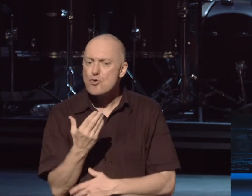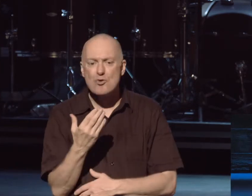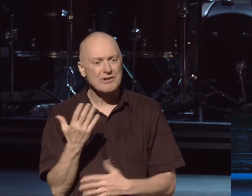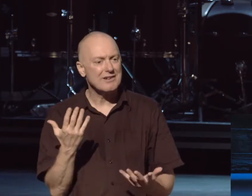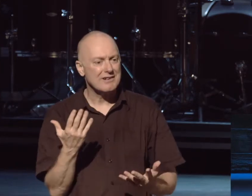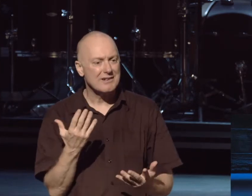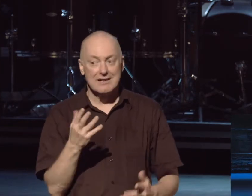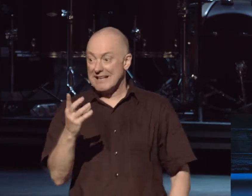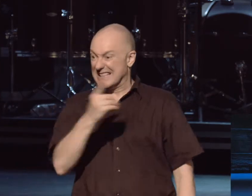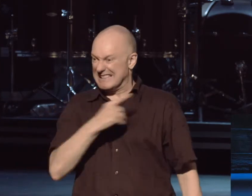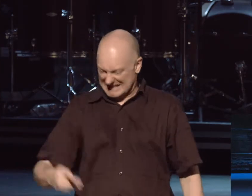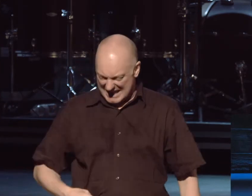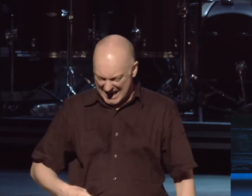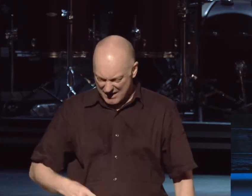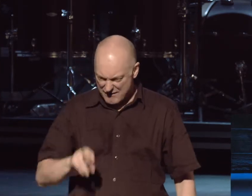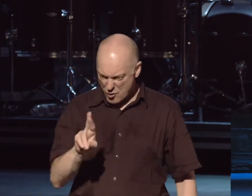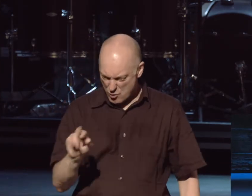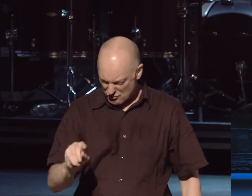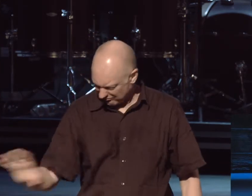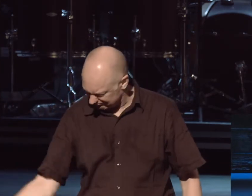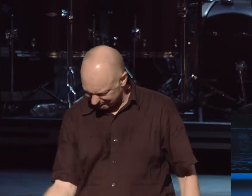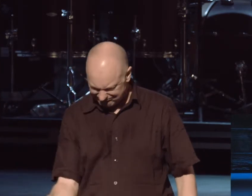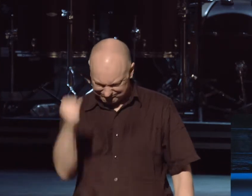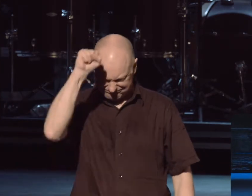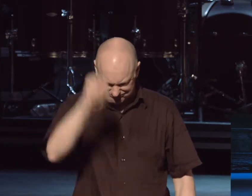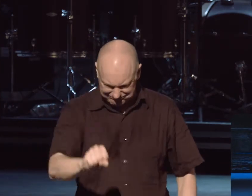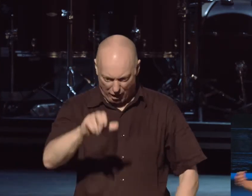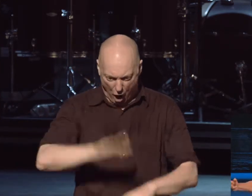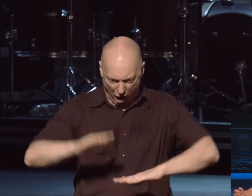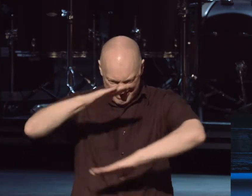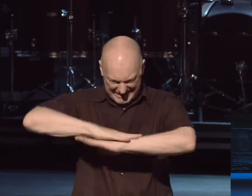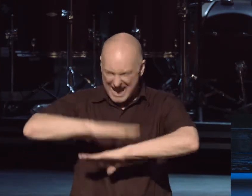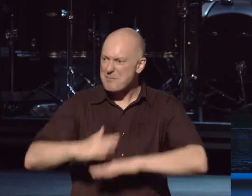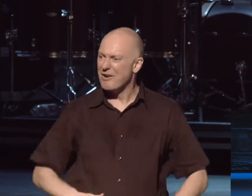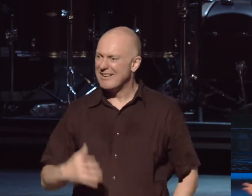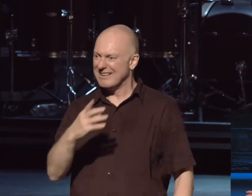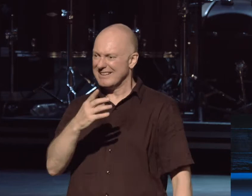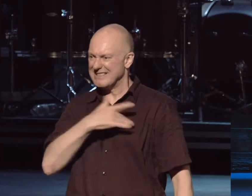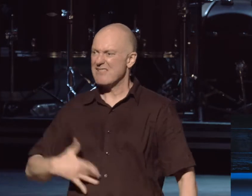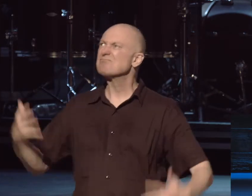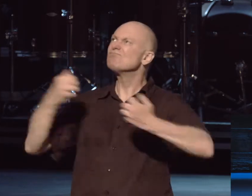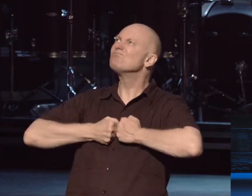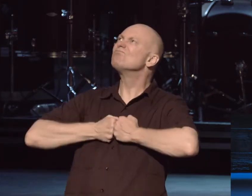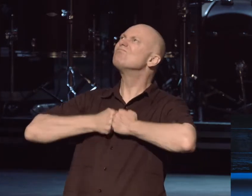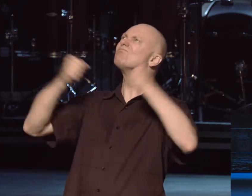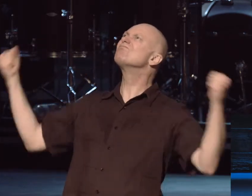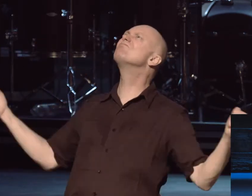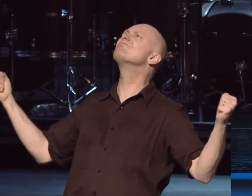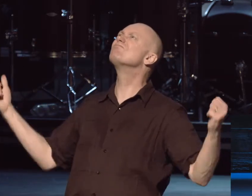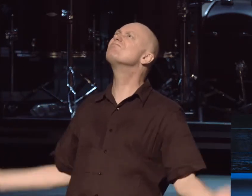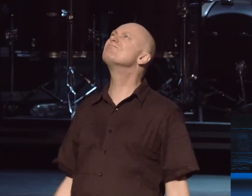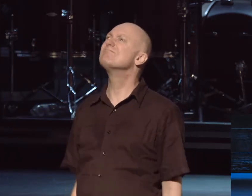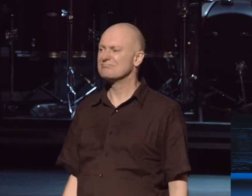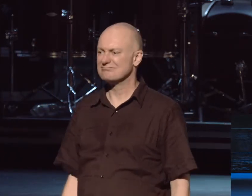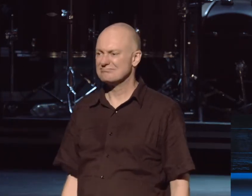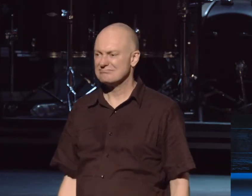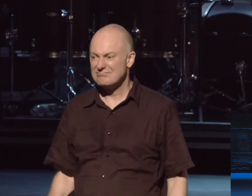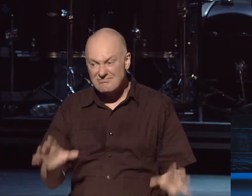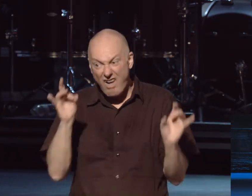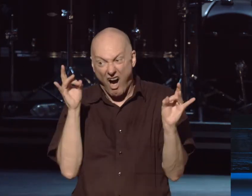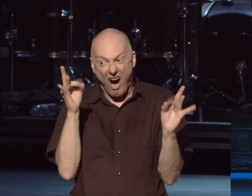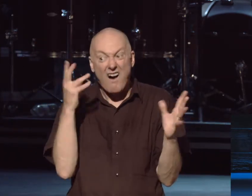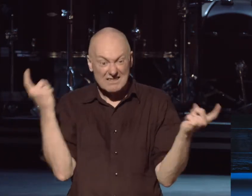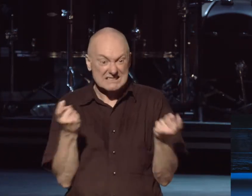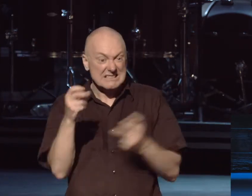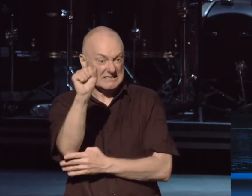David does today, man, he gets the root on the table. He's bearing himself completely, and as awful as his sin